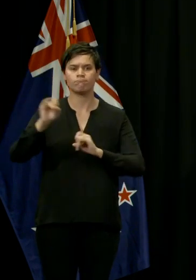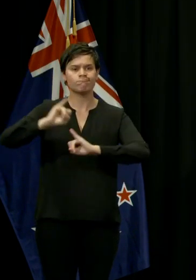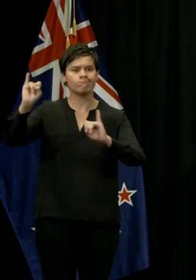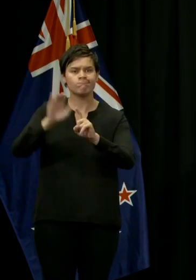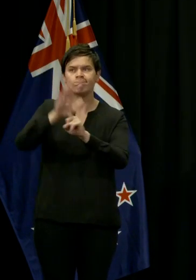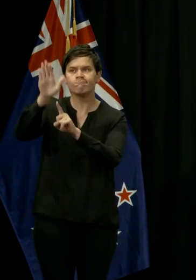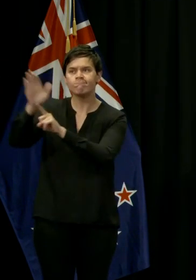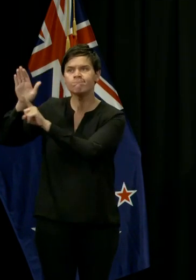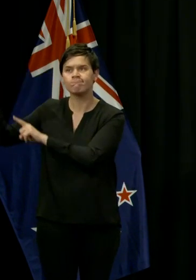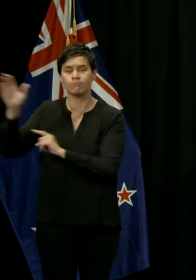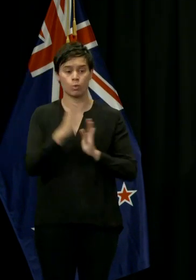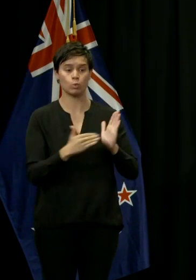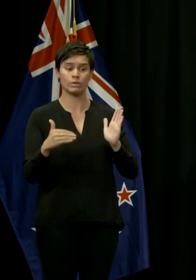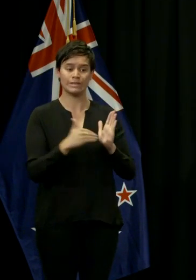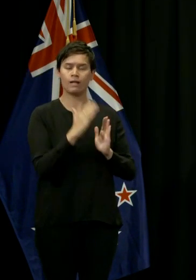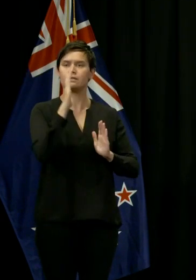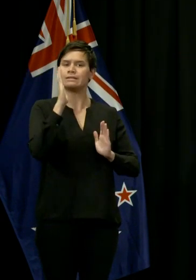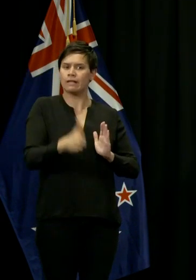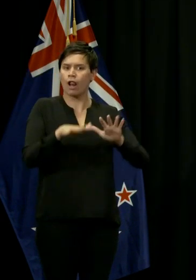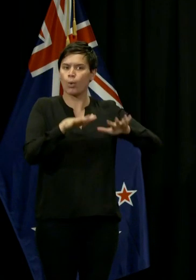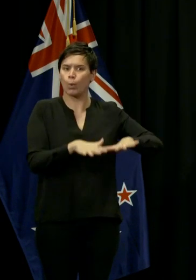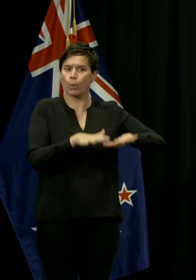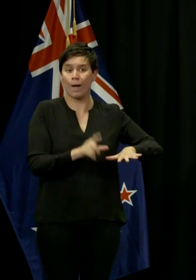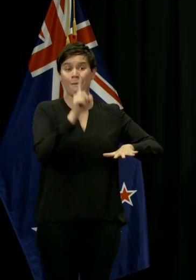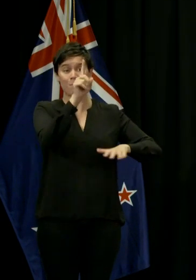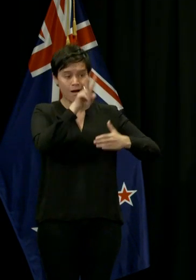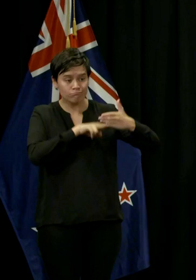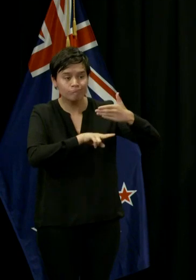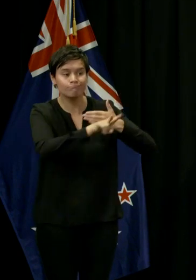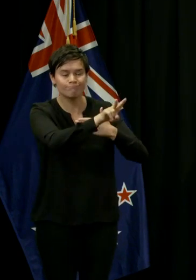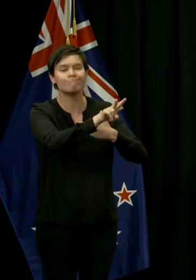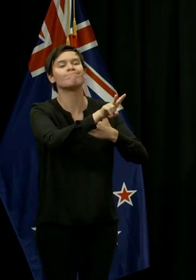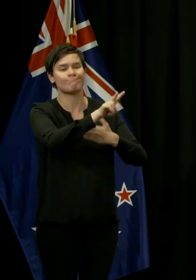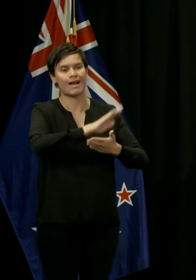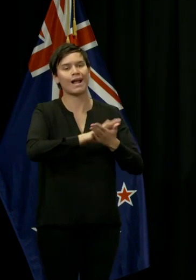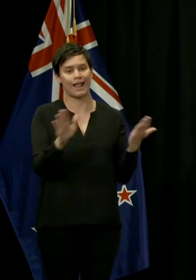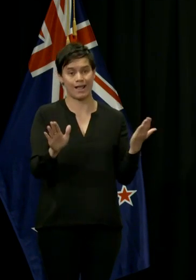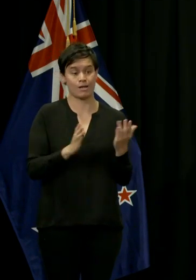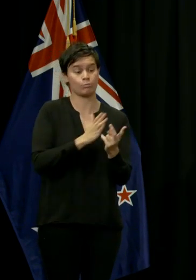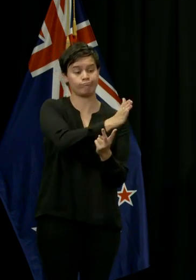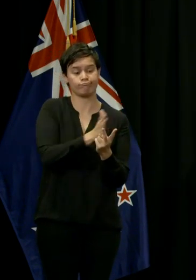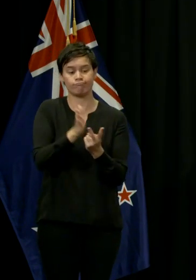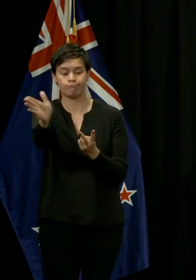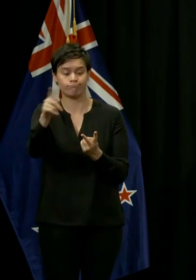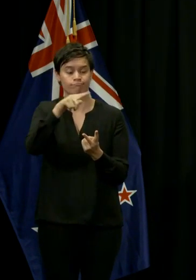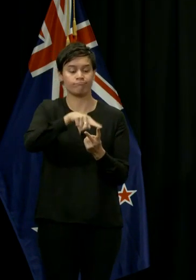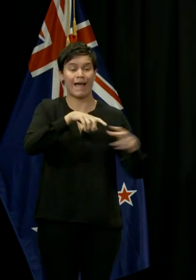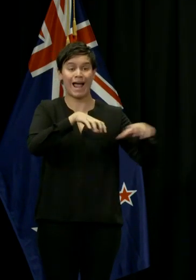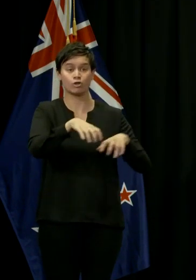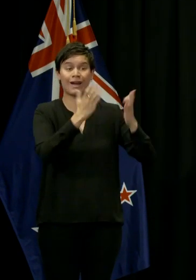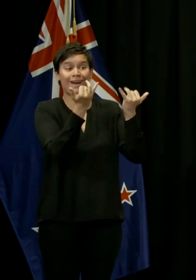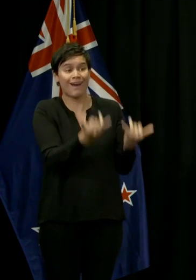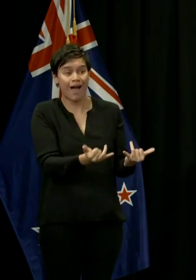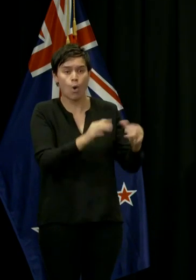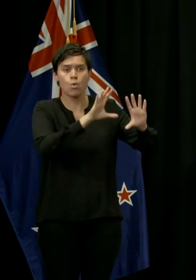terms of cases, but the trajectory is very clear. Act now or risk the virus